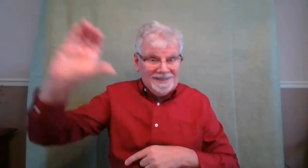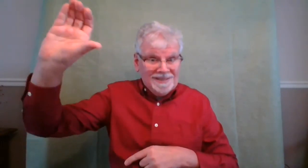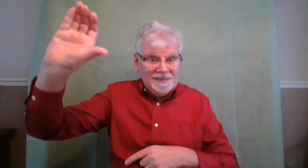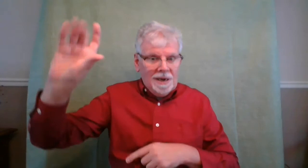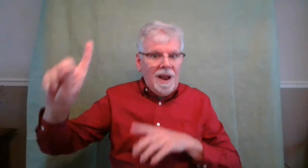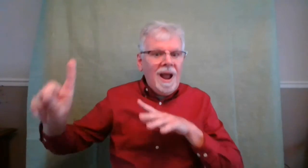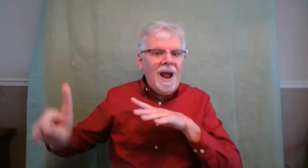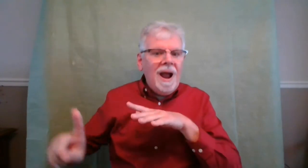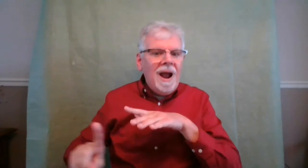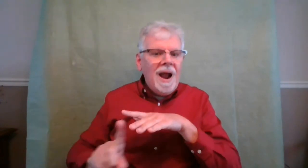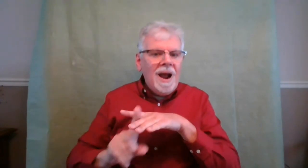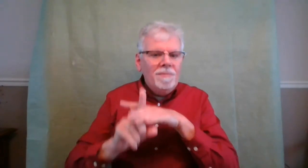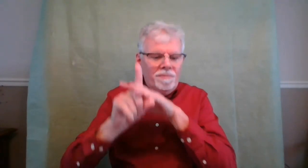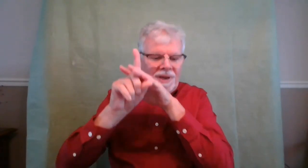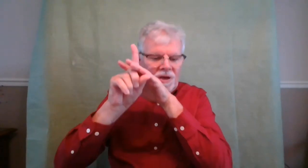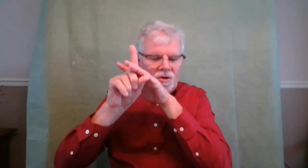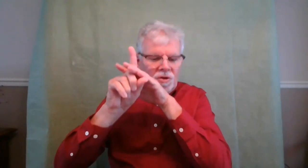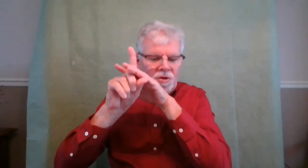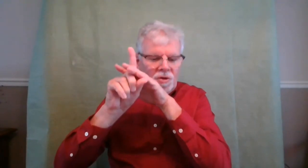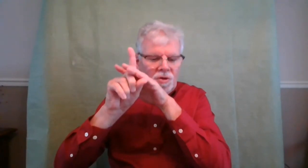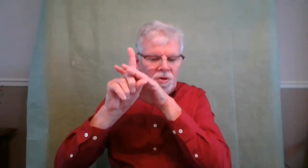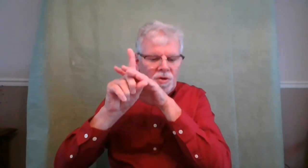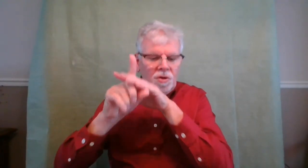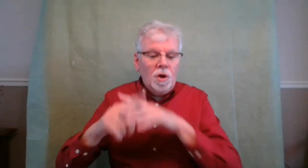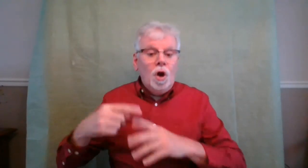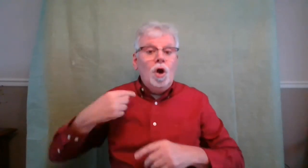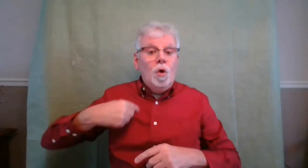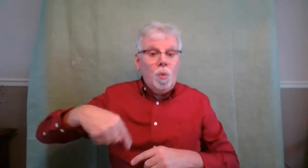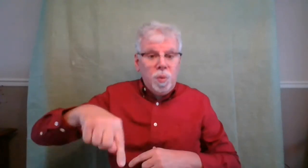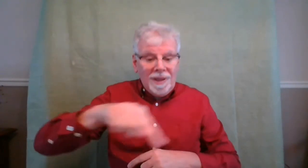We do know that when it is revealed,